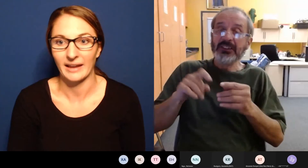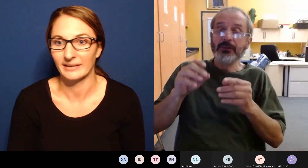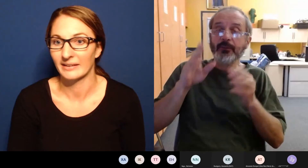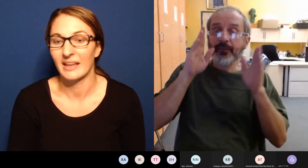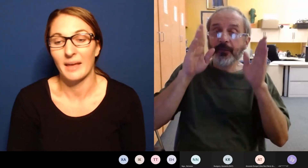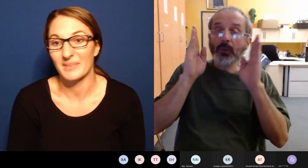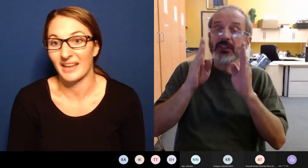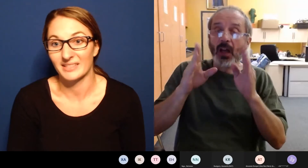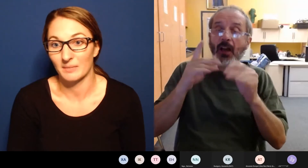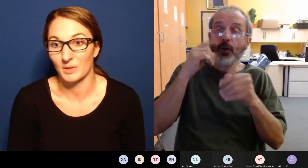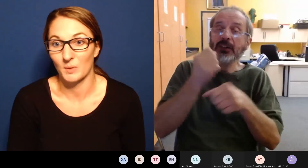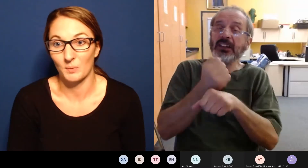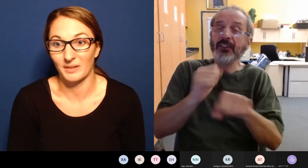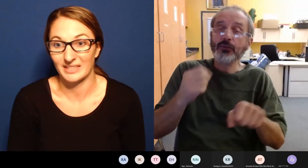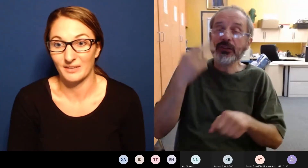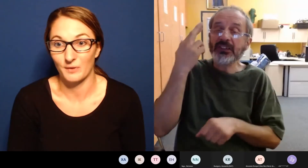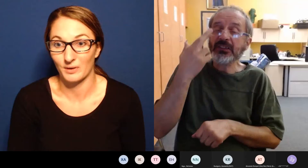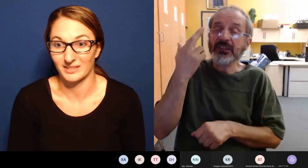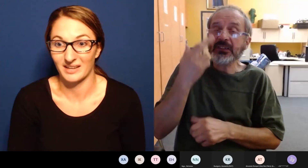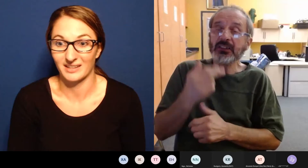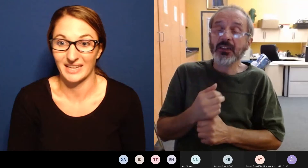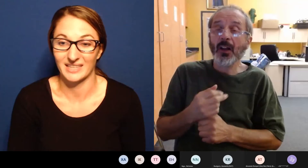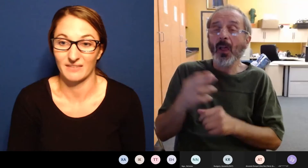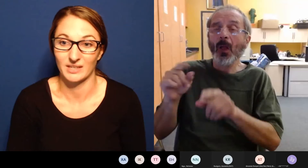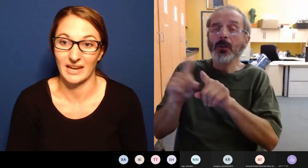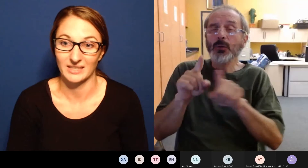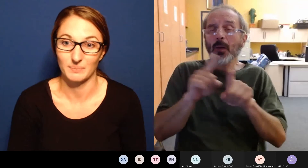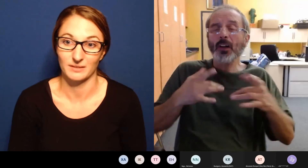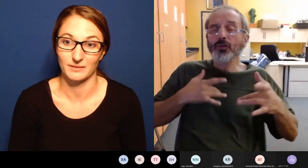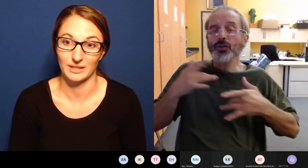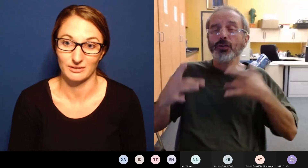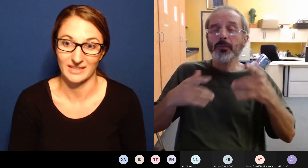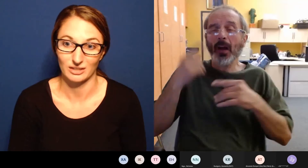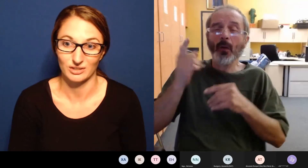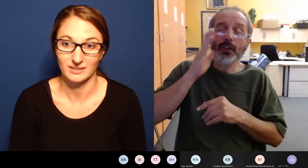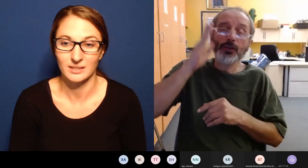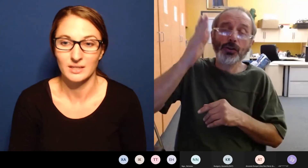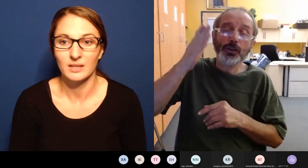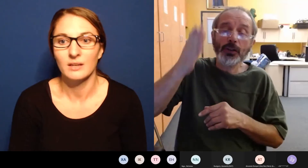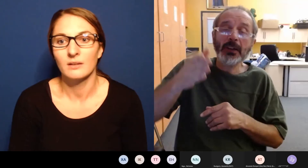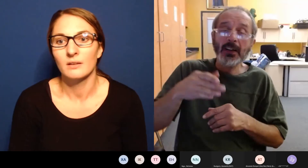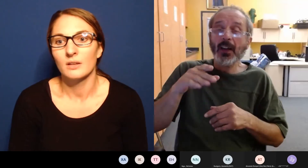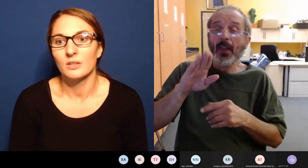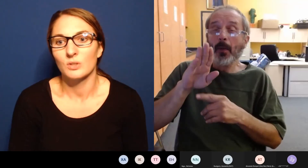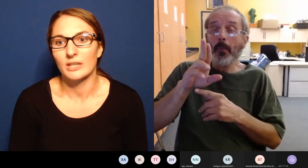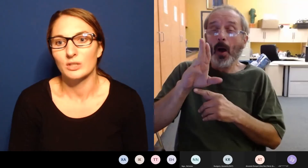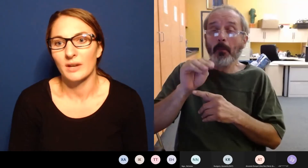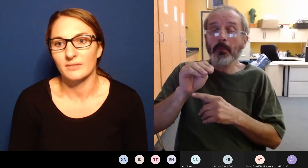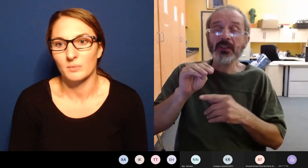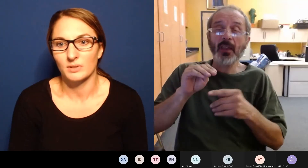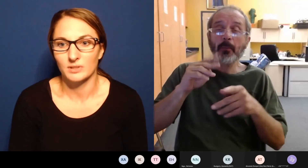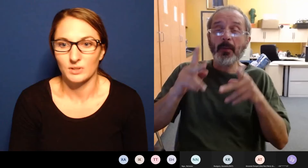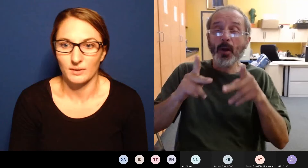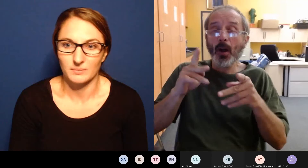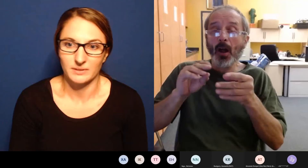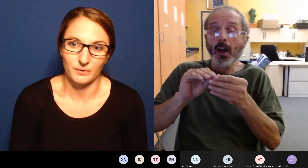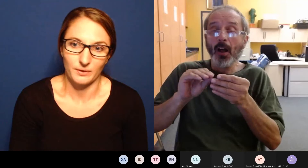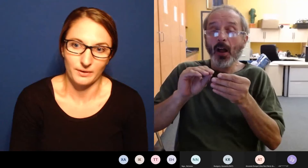traffic, I mean, that is something we really need to focus on, is that safety aspect of the intersections. So I do have